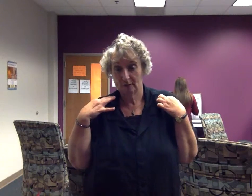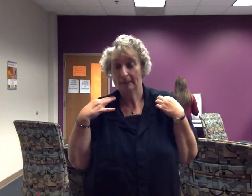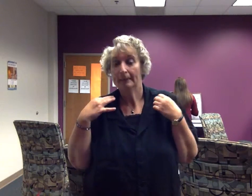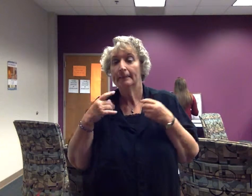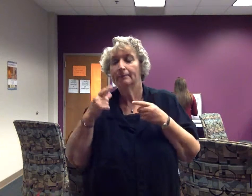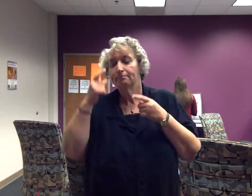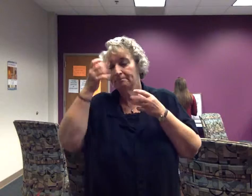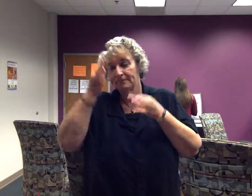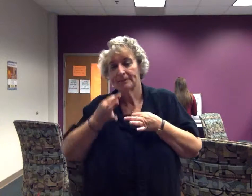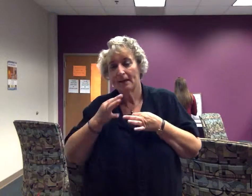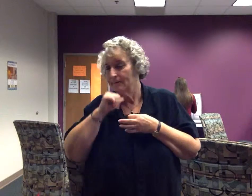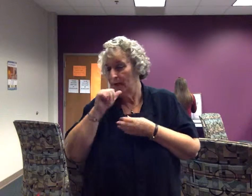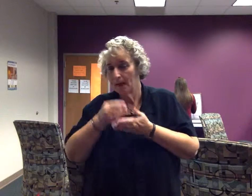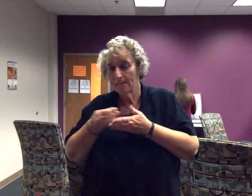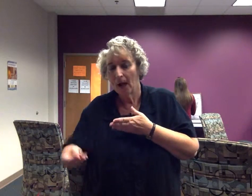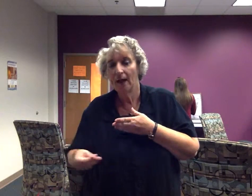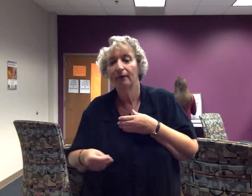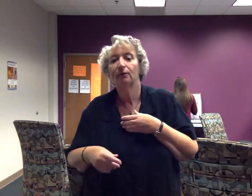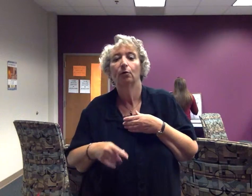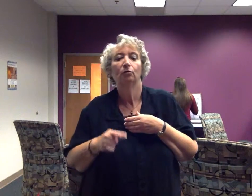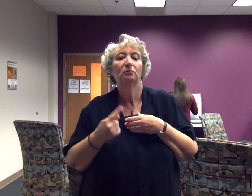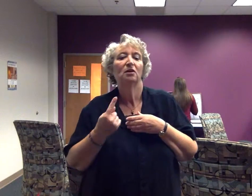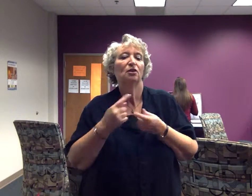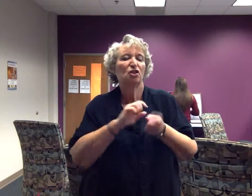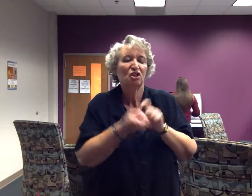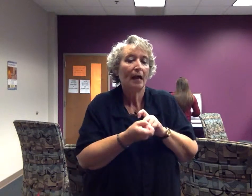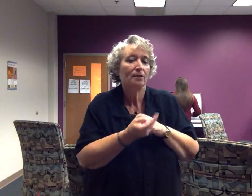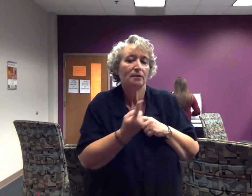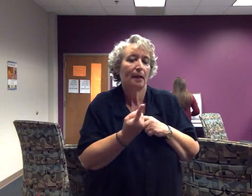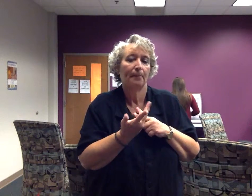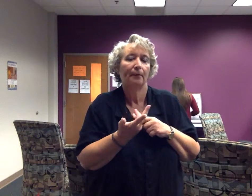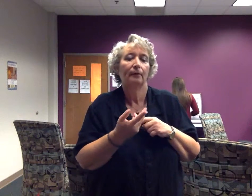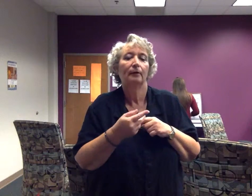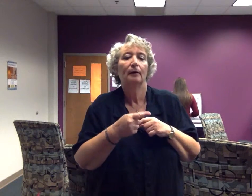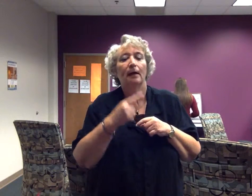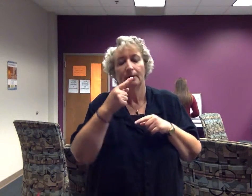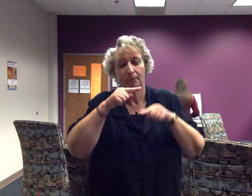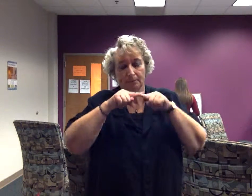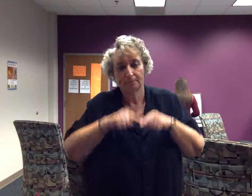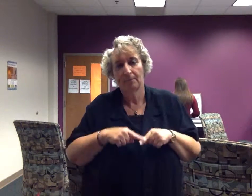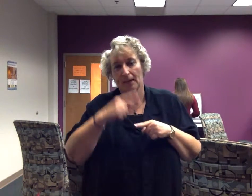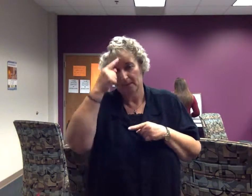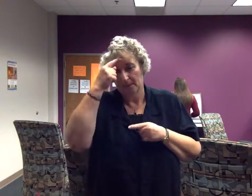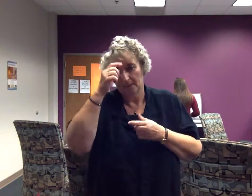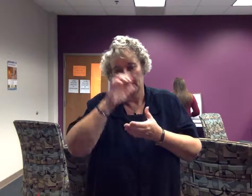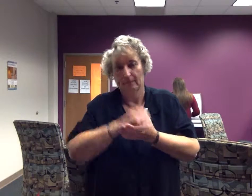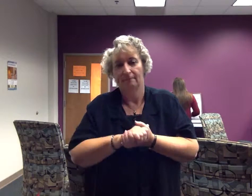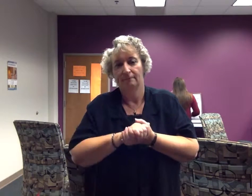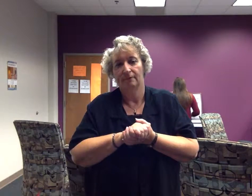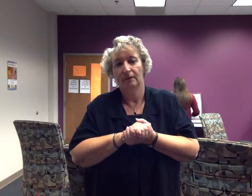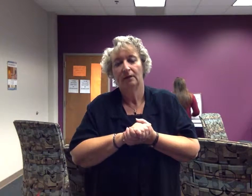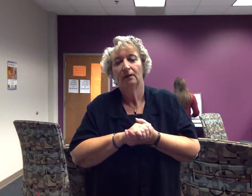on, based on a belief we have that somebody has better advice, somebody who's been there. Does that make